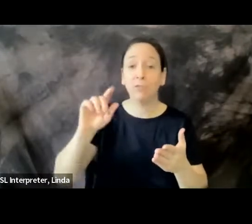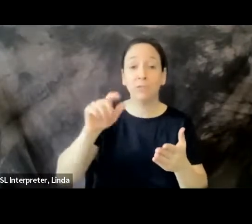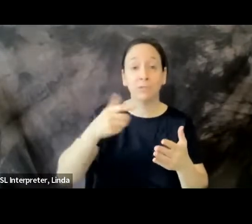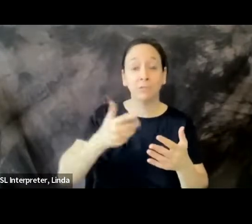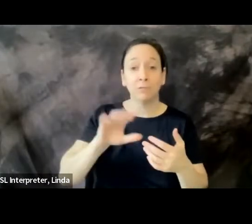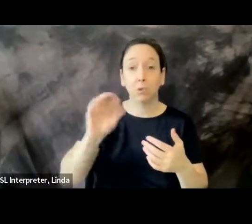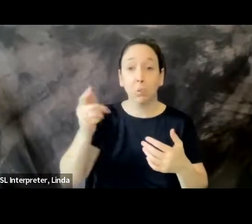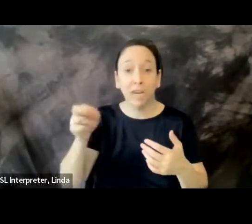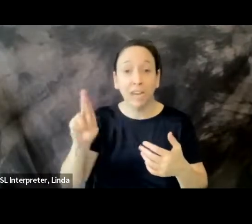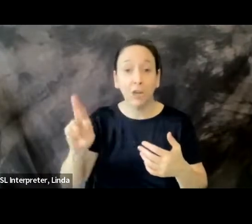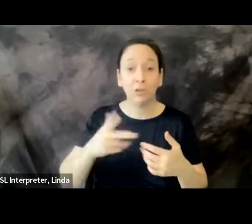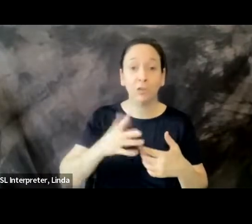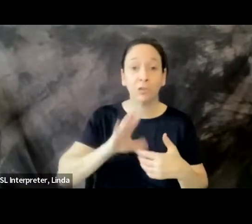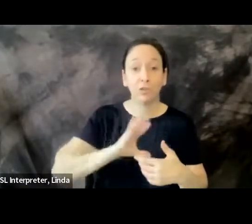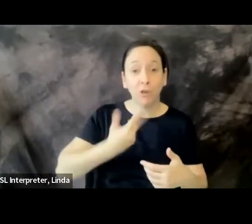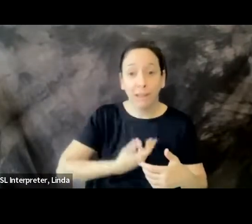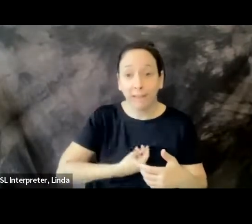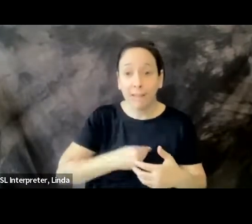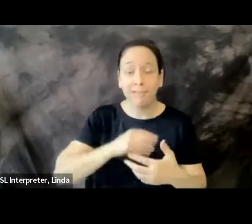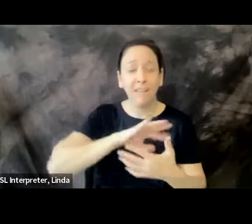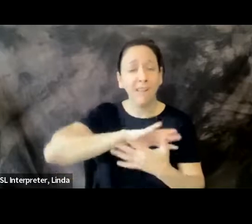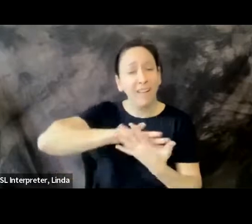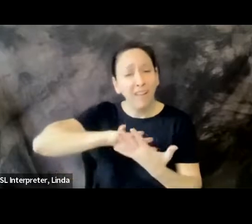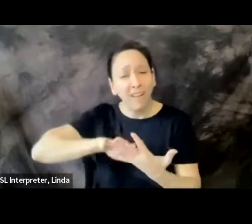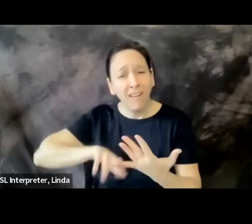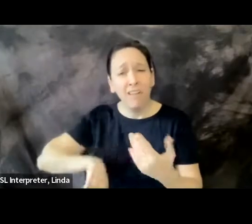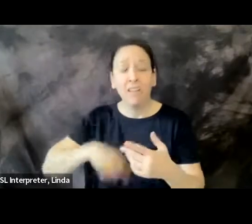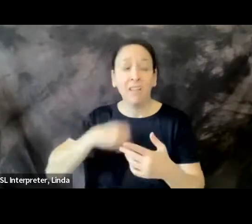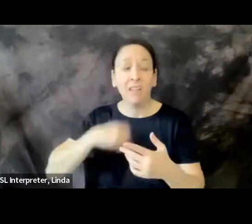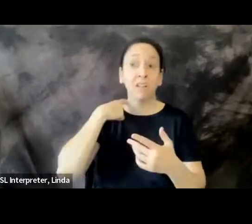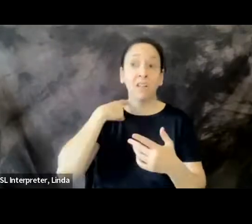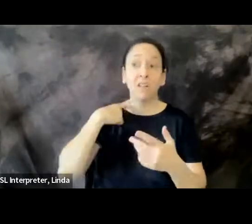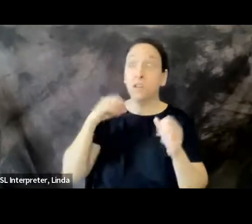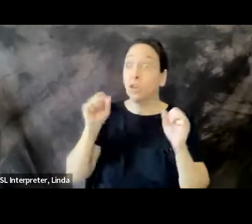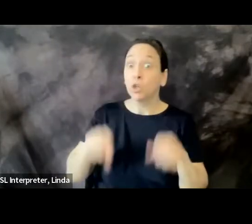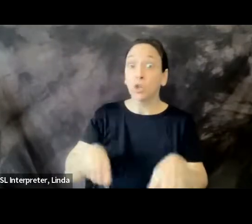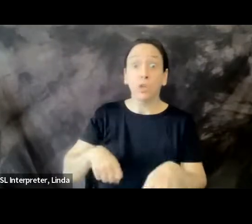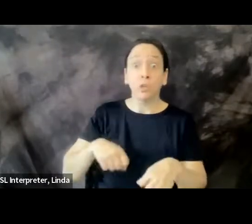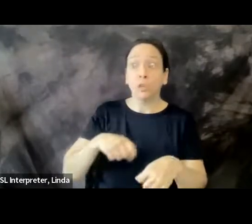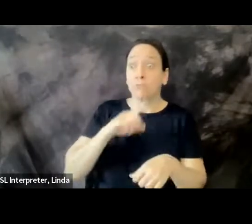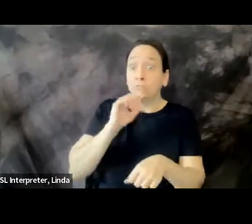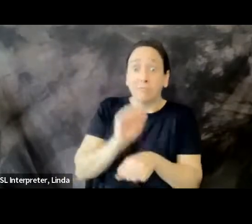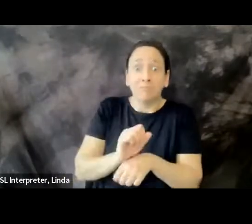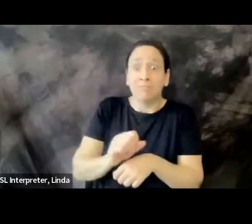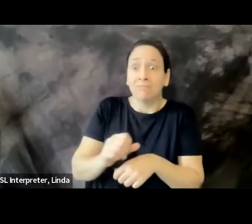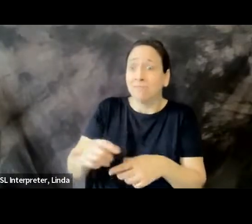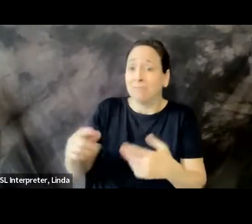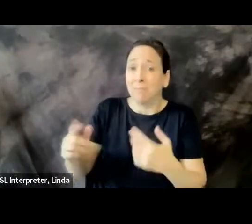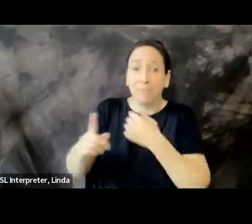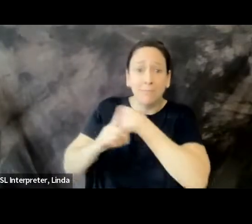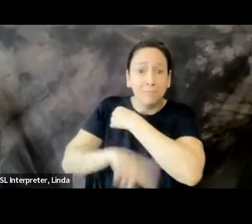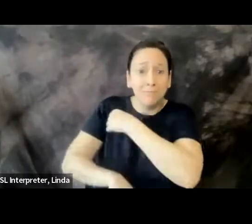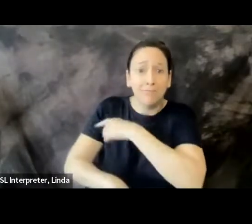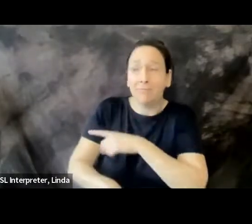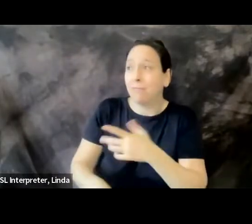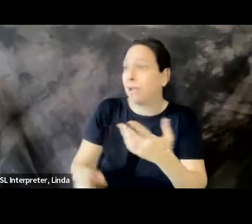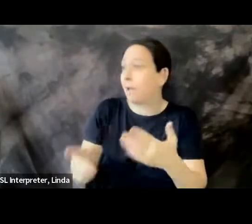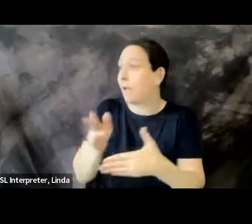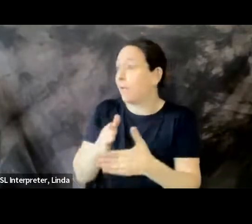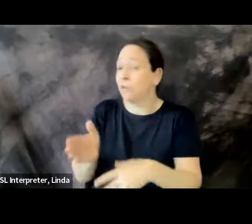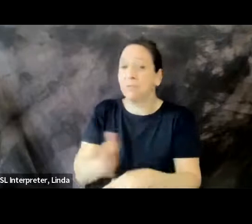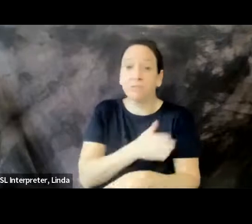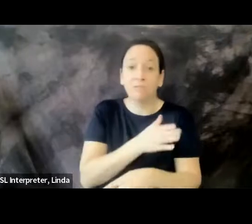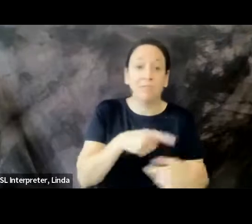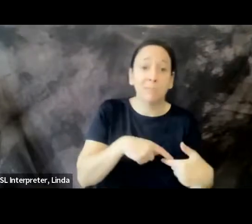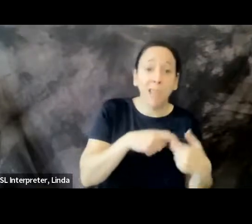facing sanctions ranging from suspensions and expulsions to placement on academic probation or referral to the criminal legal